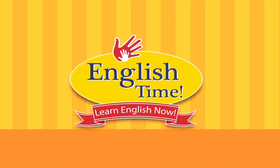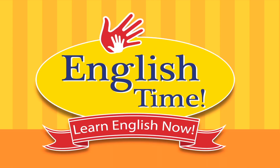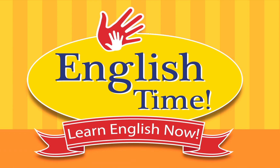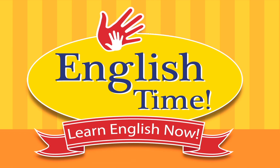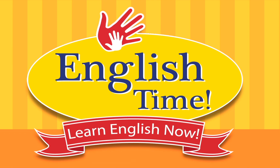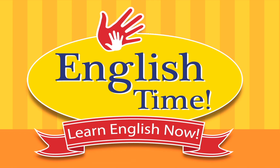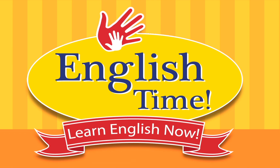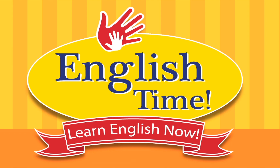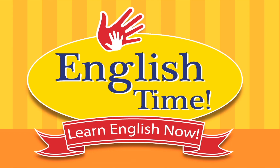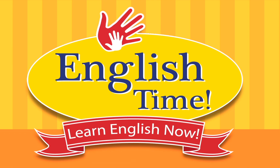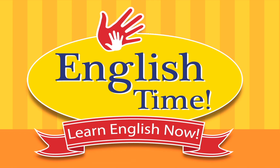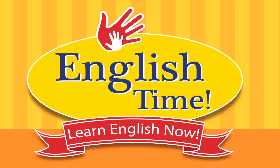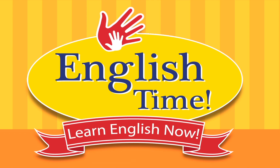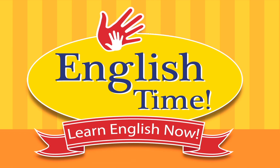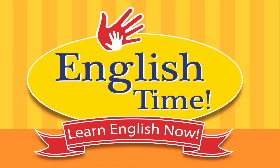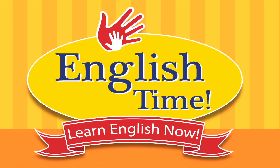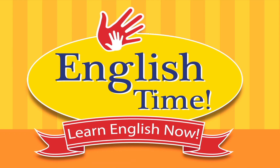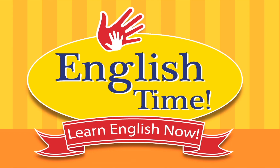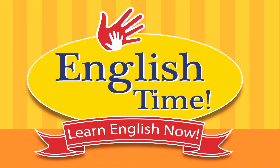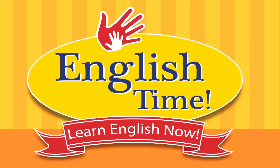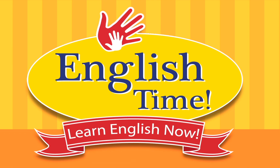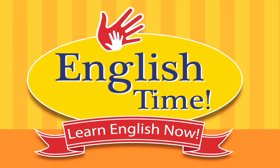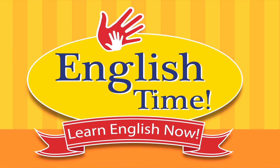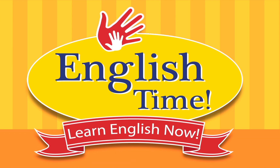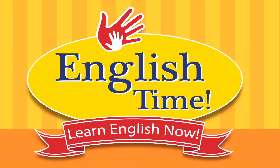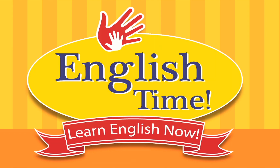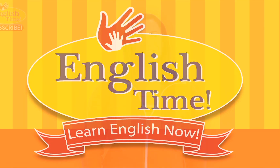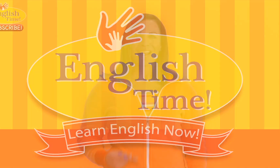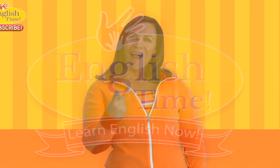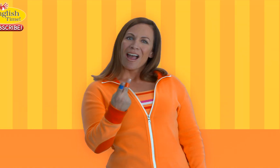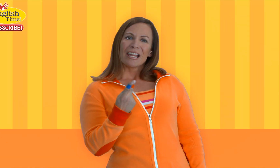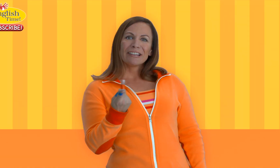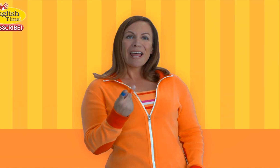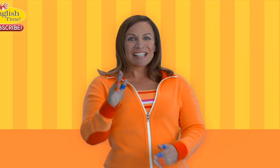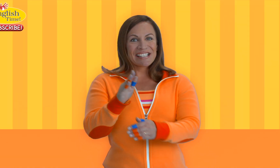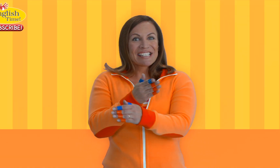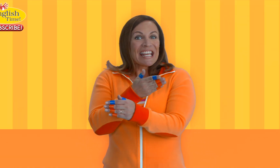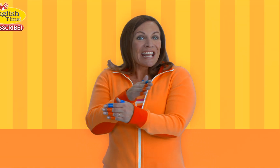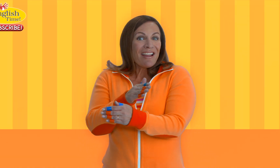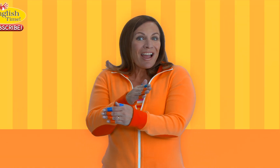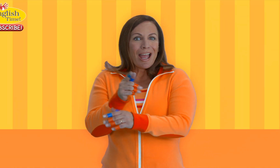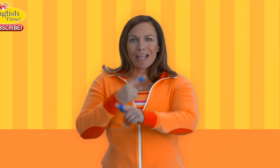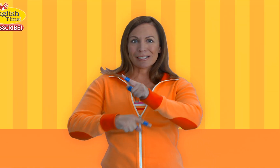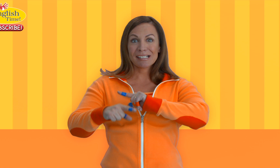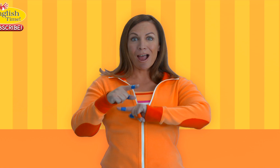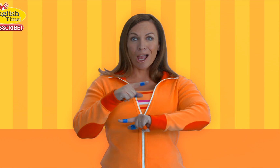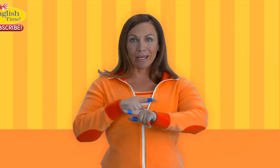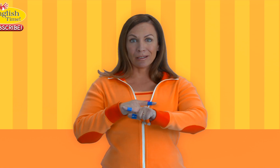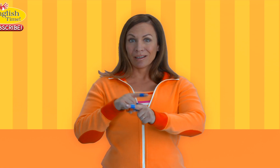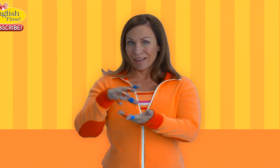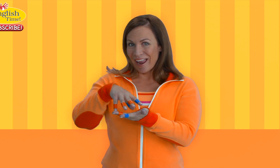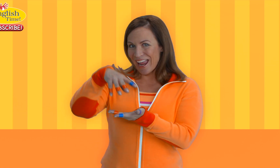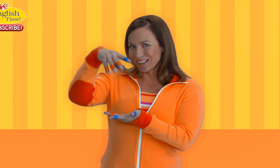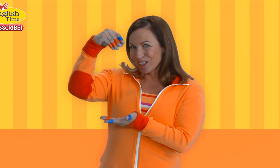It's English time! Learn English now. Let's sing and sign and